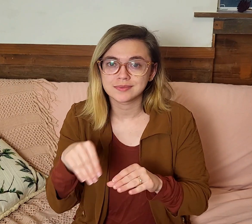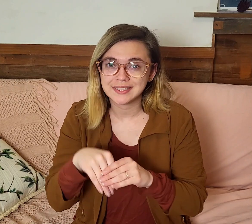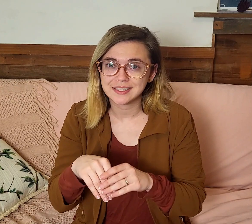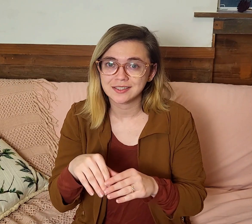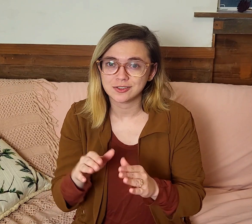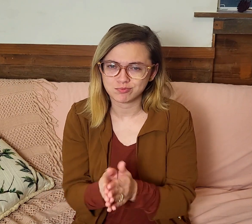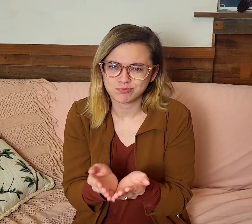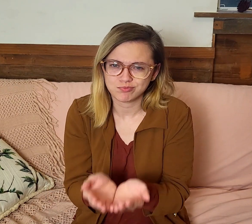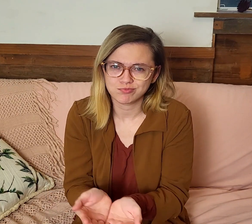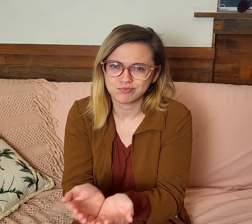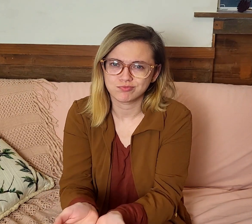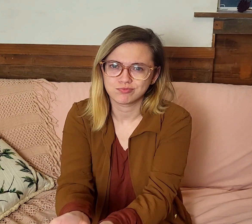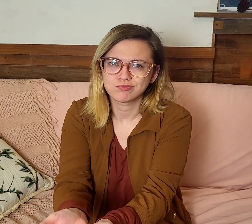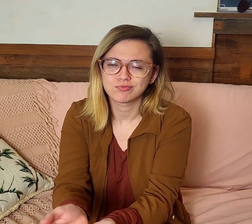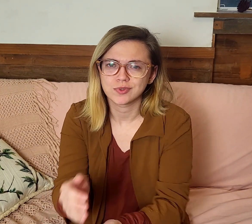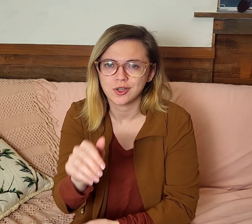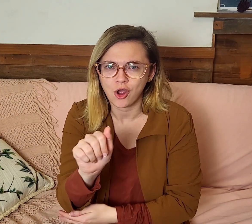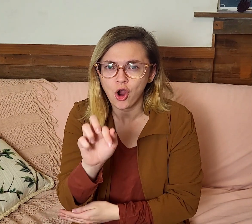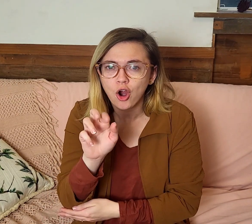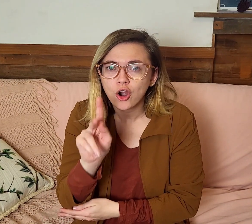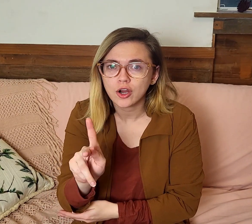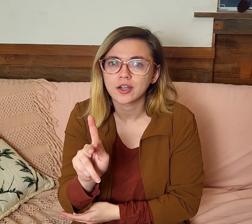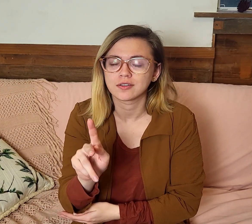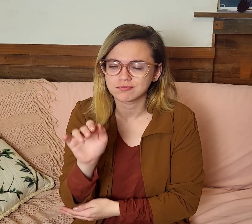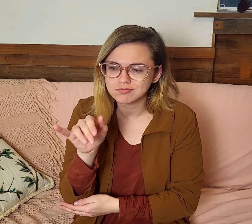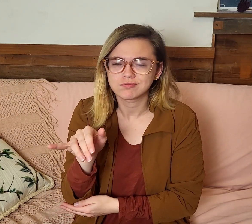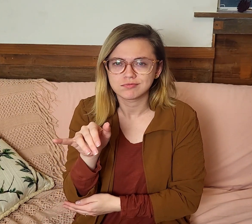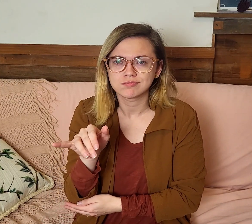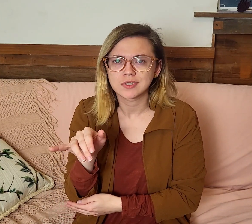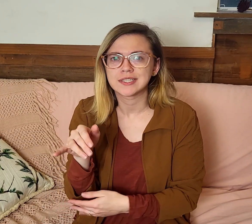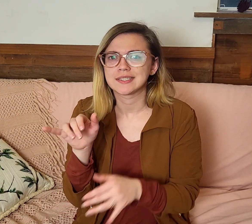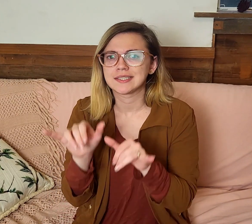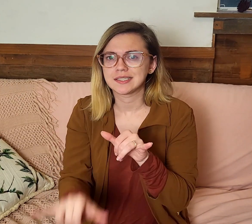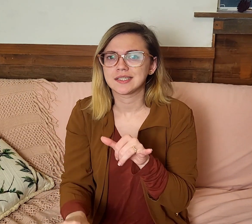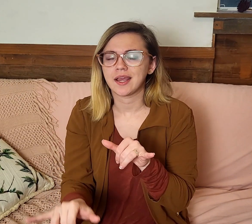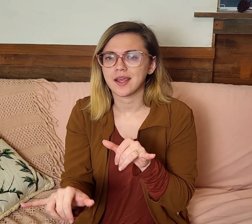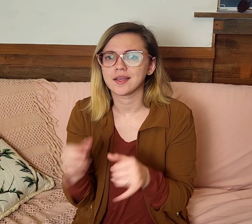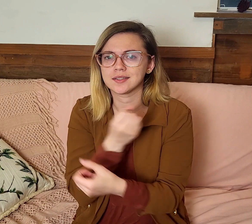into the ark, and they would be safe inside.